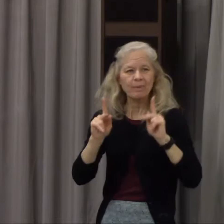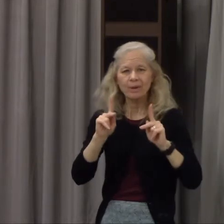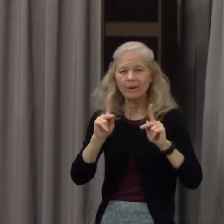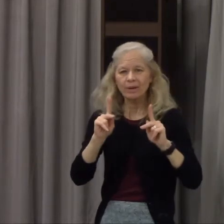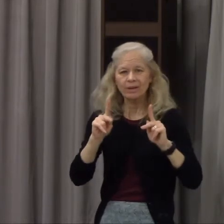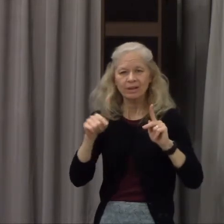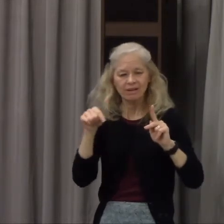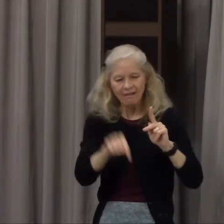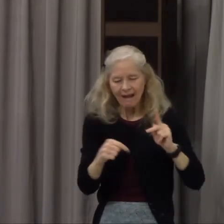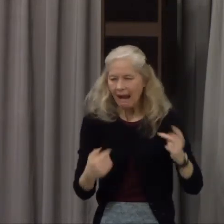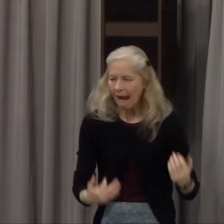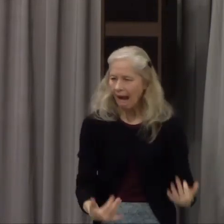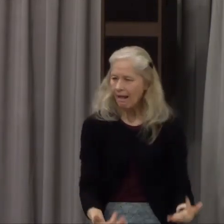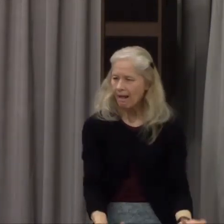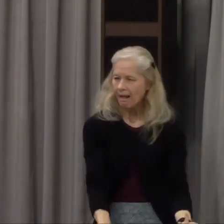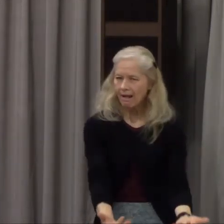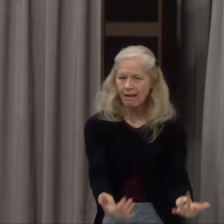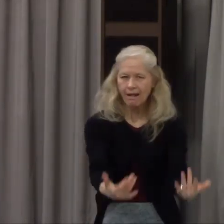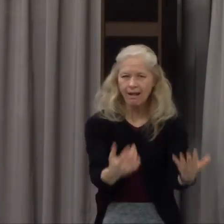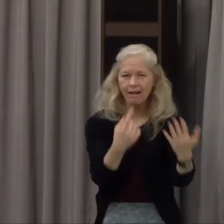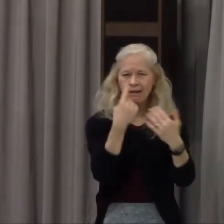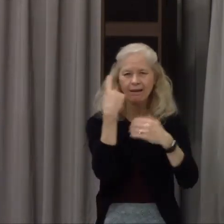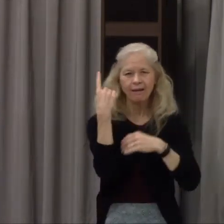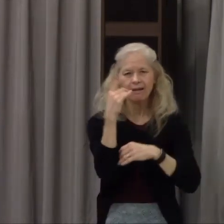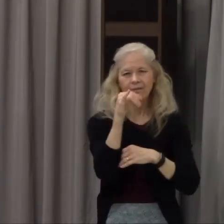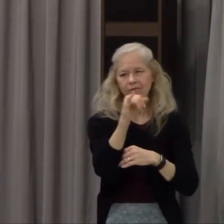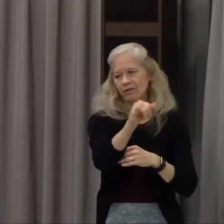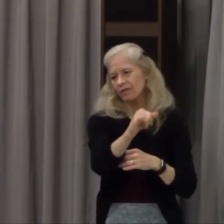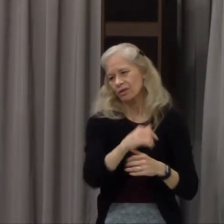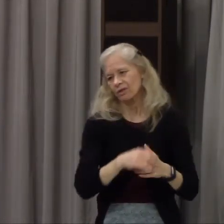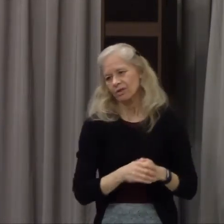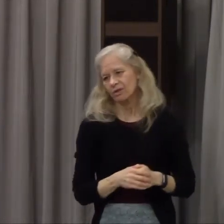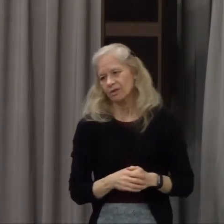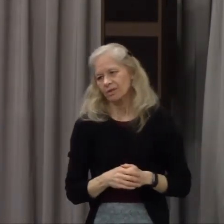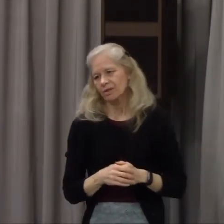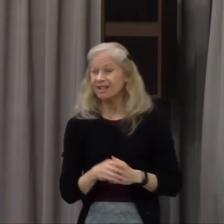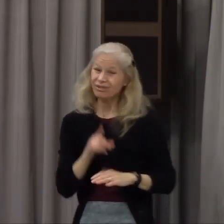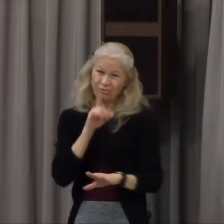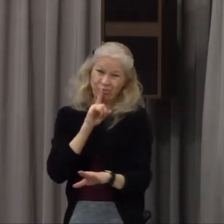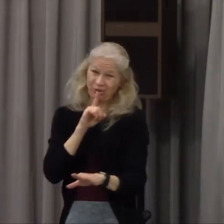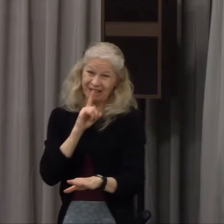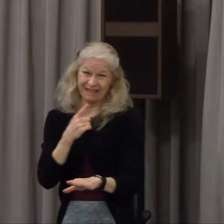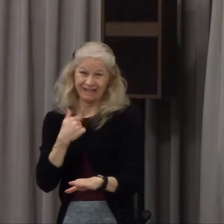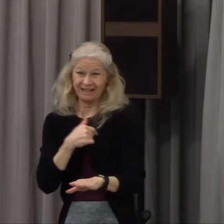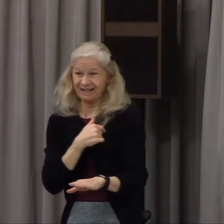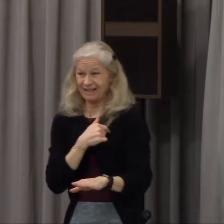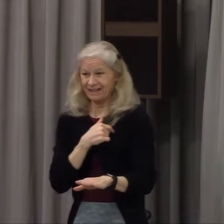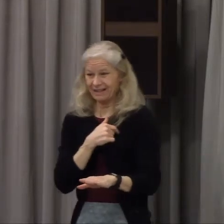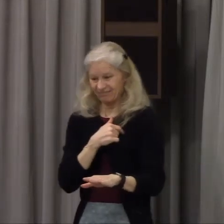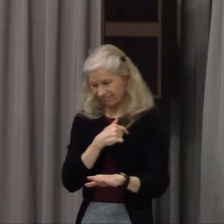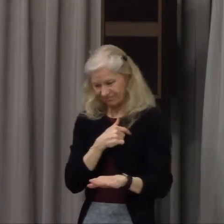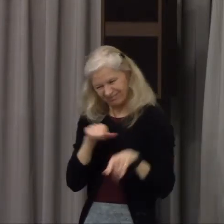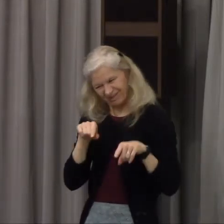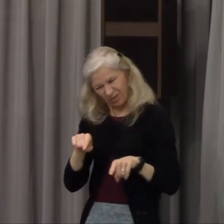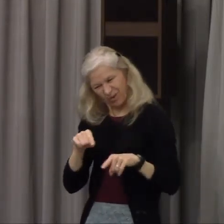I think that's why God's going to change us. I don't think we'll be, the Bible says those things of earth, we won't remember the former things.